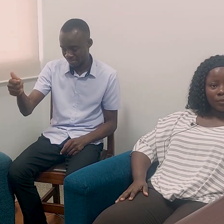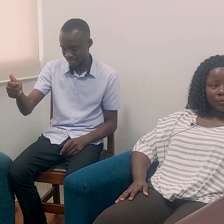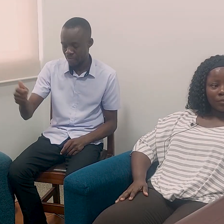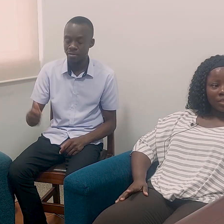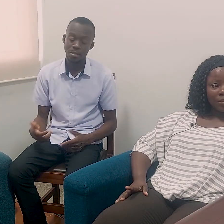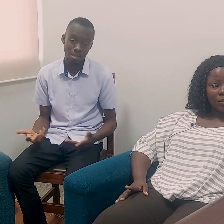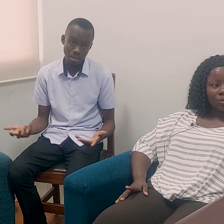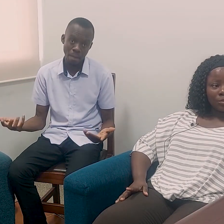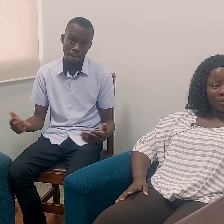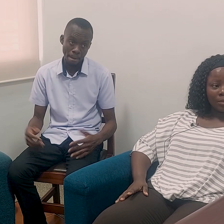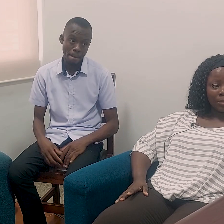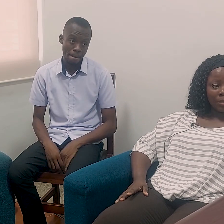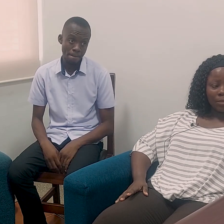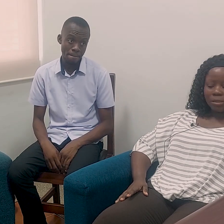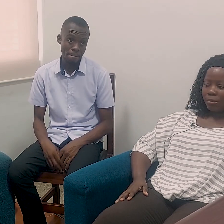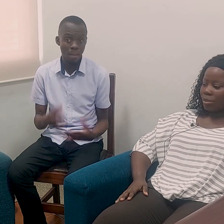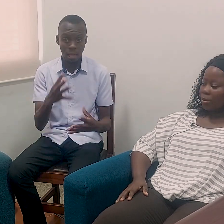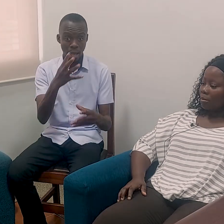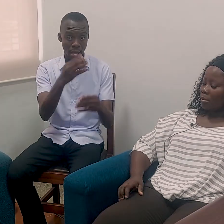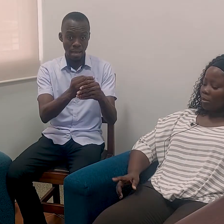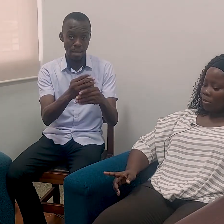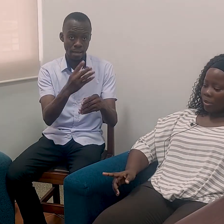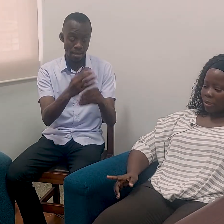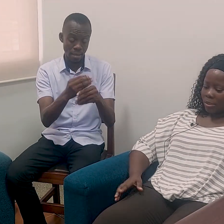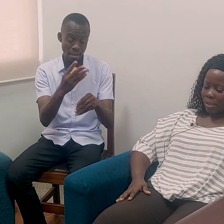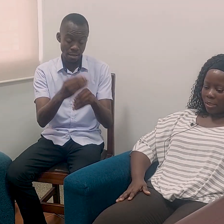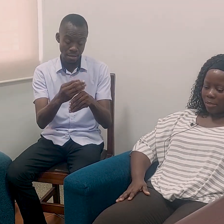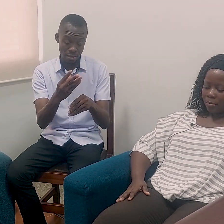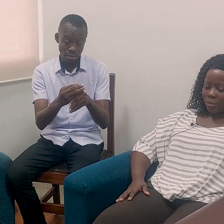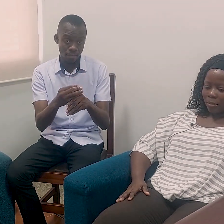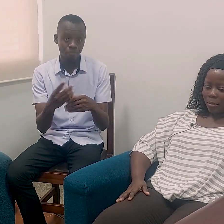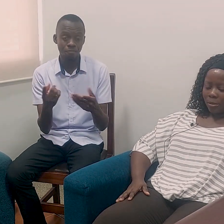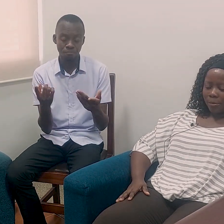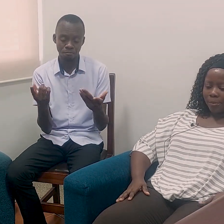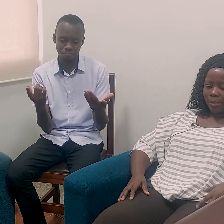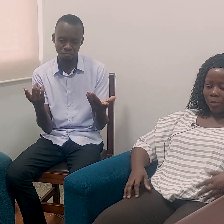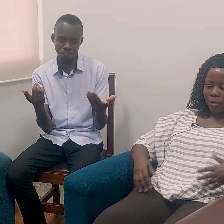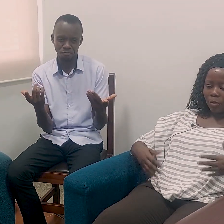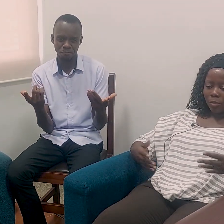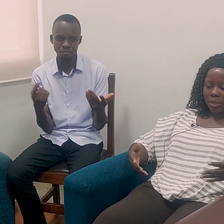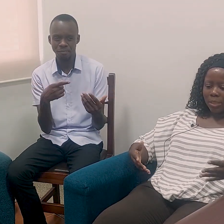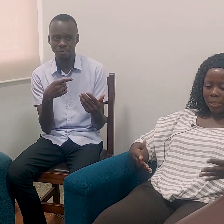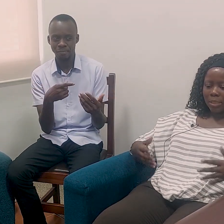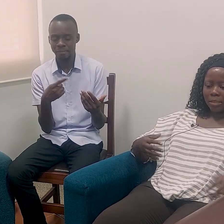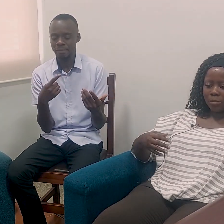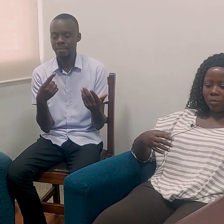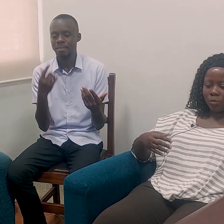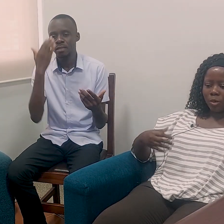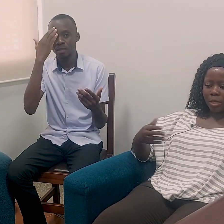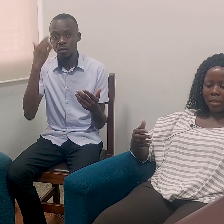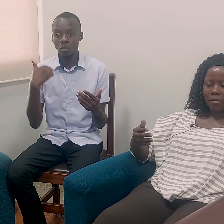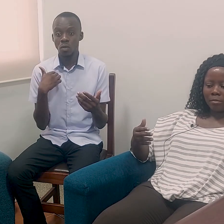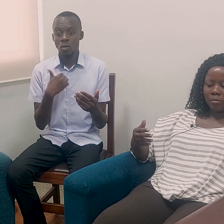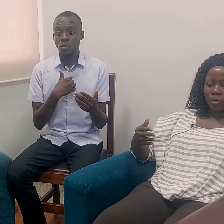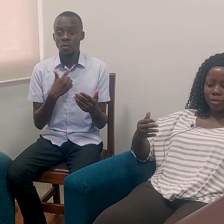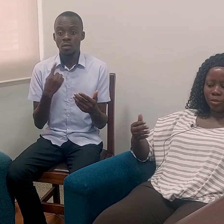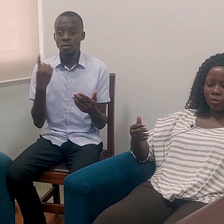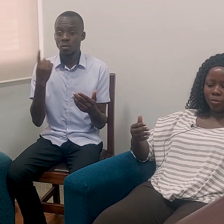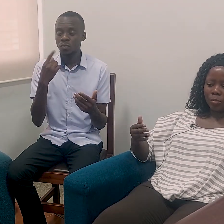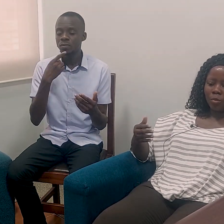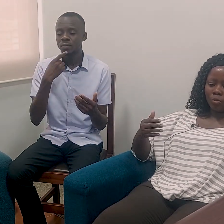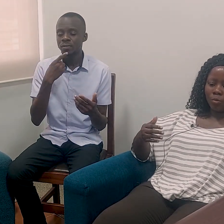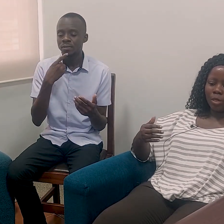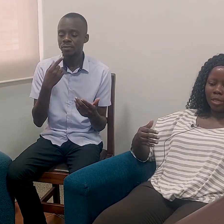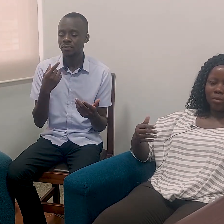you. I want to come in a bit with what he's saying. We always say that we work with